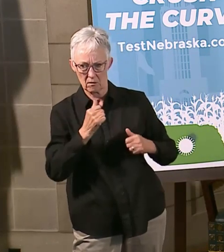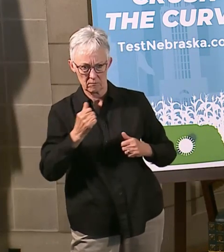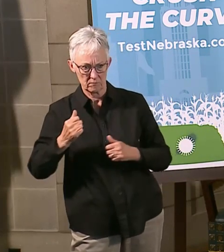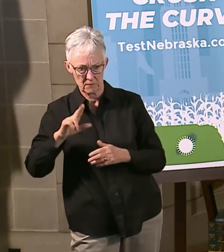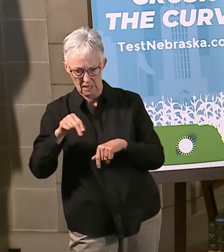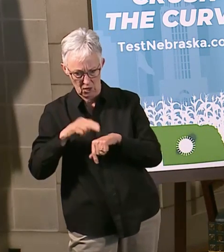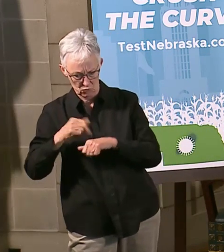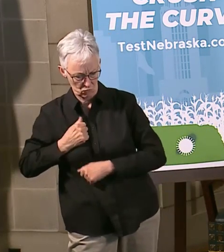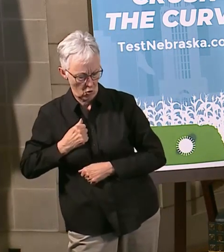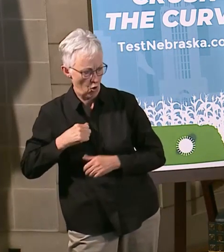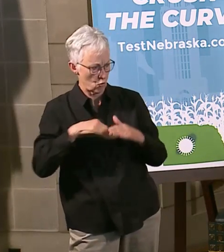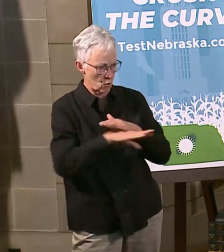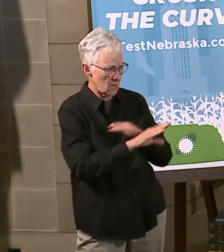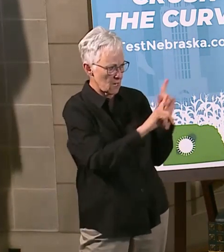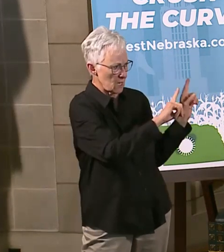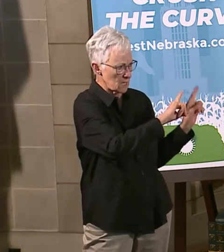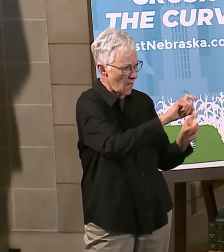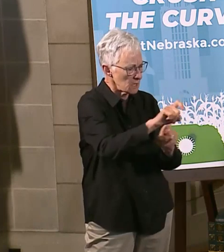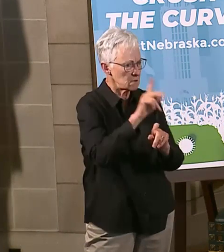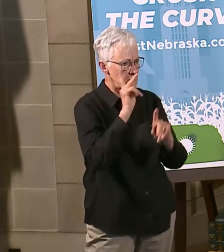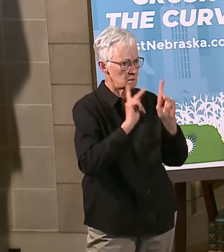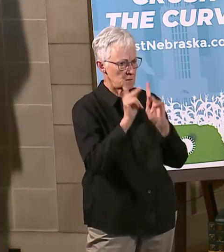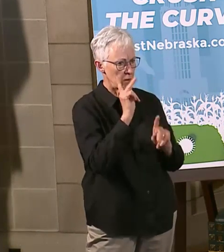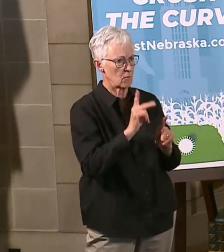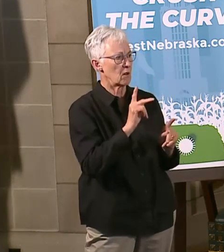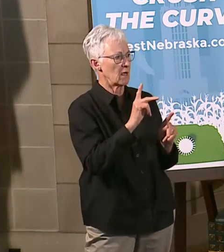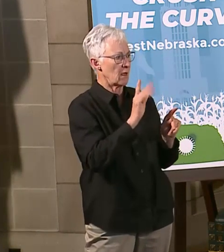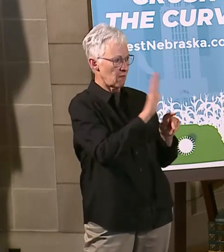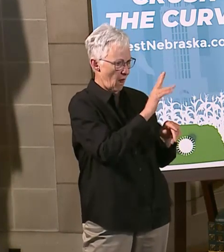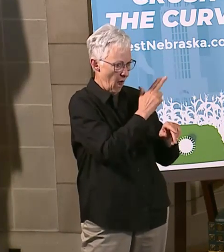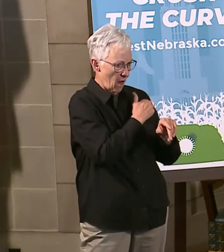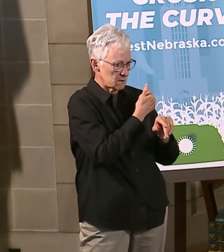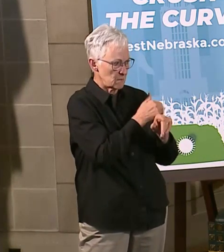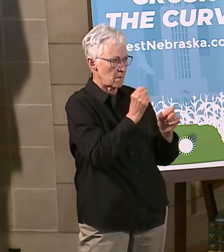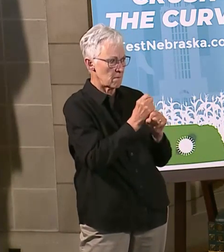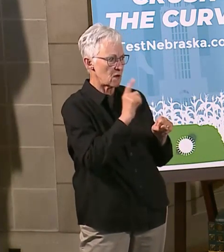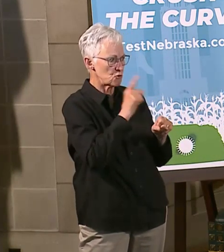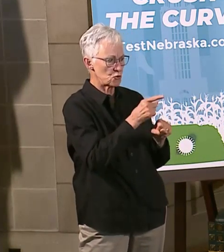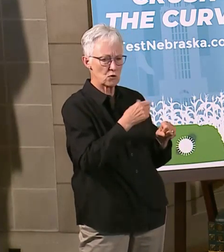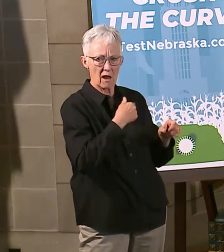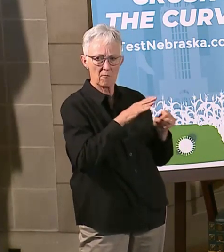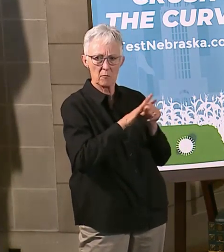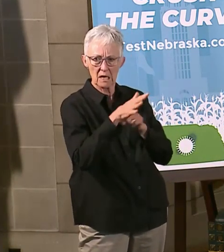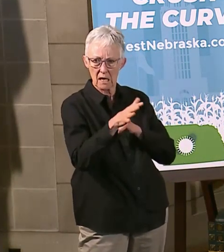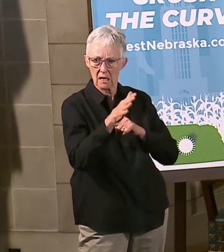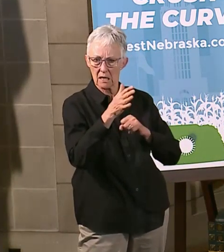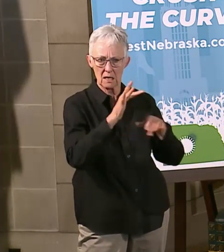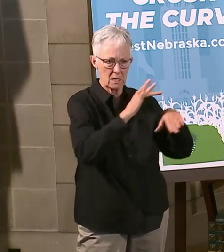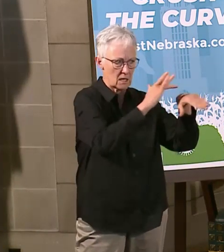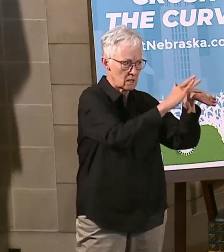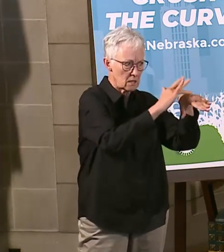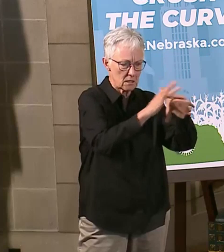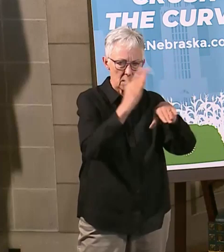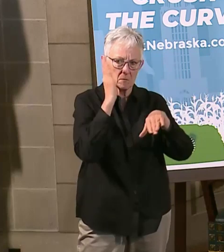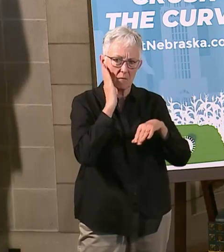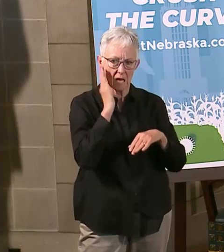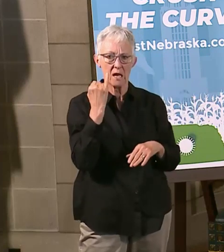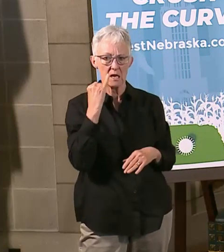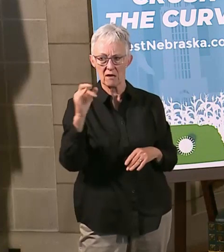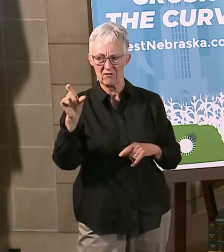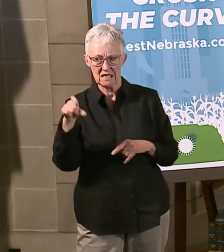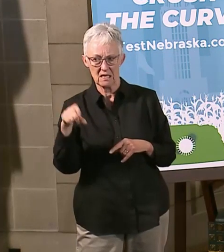great job. But for example, to transfer patients out to make sure there was space available in those hospitals. And that's one of the things. So we